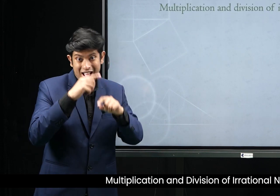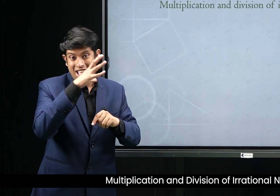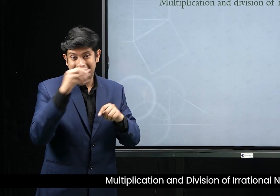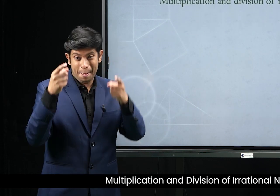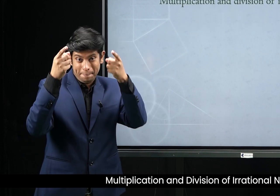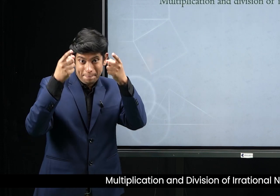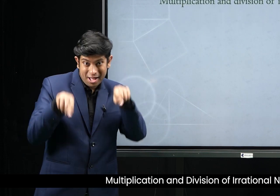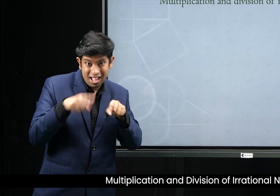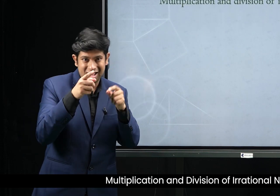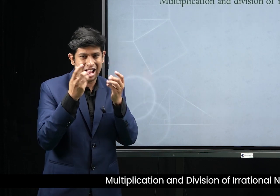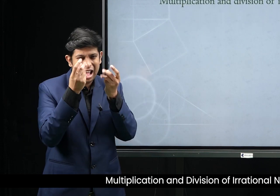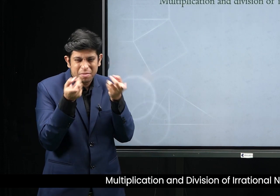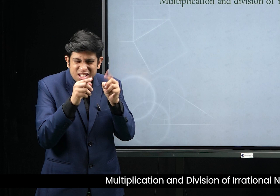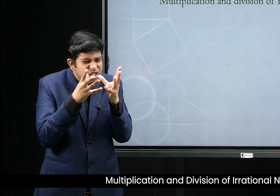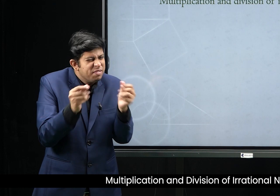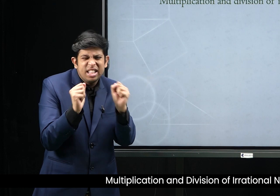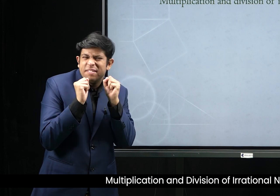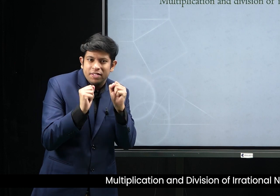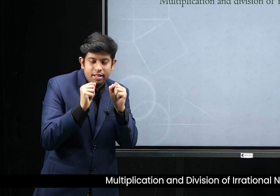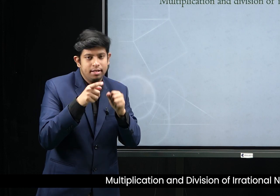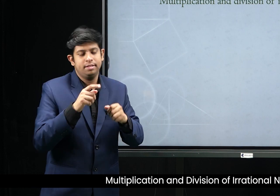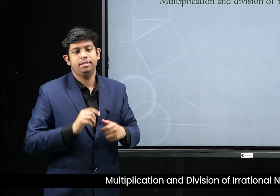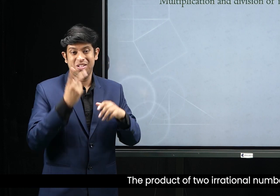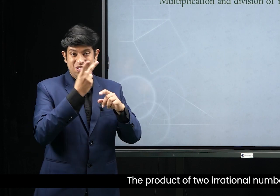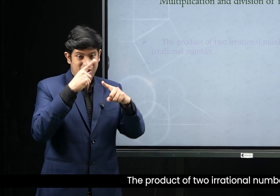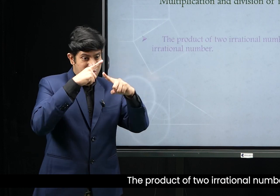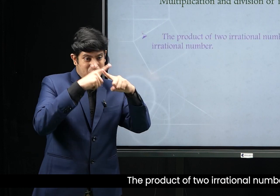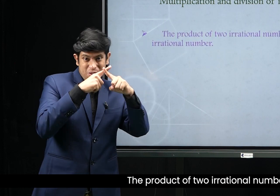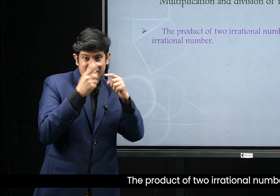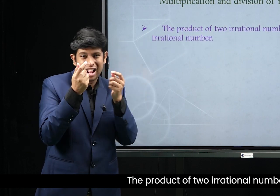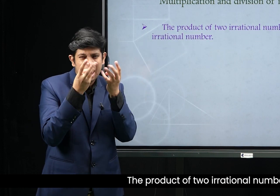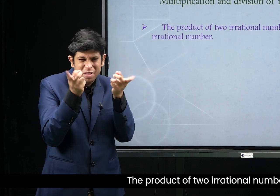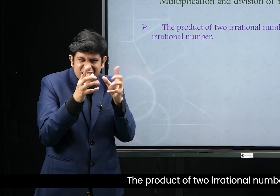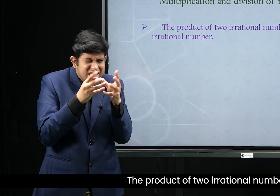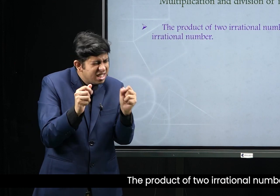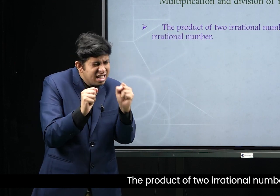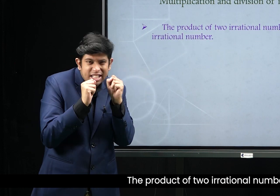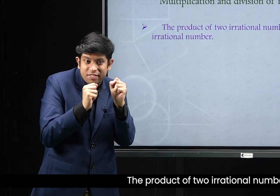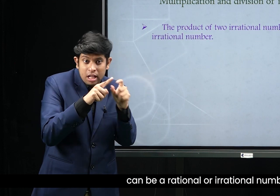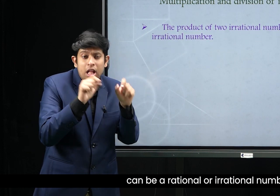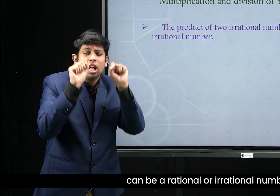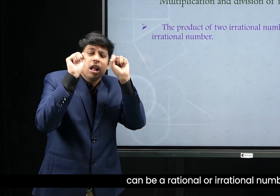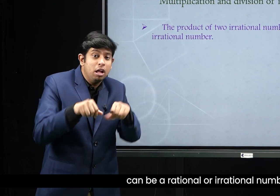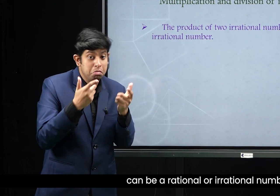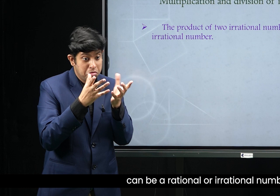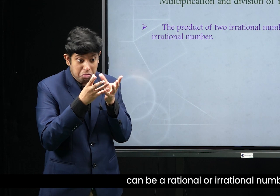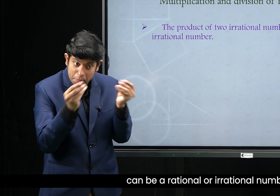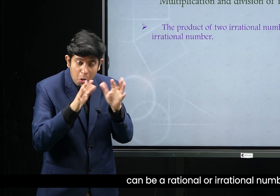Multiplication and division of irrational numbers. The product of two irrational numbers can be a rational or